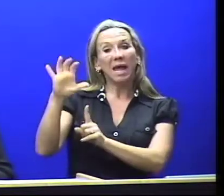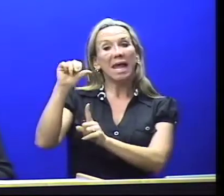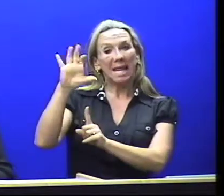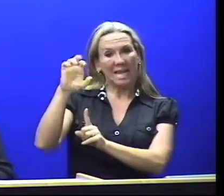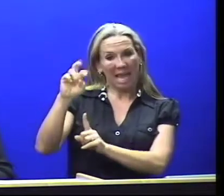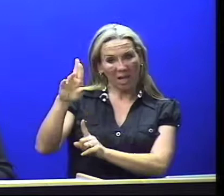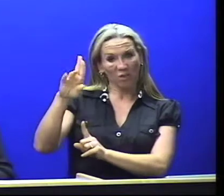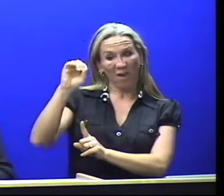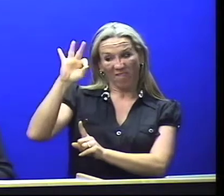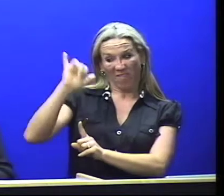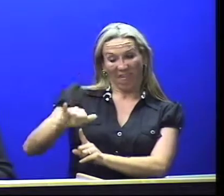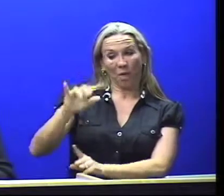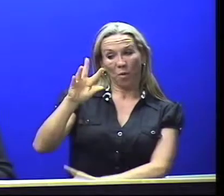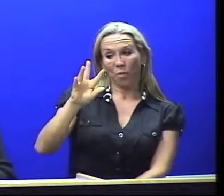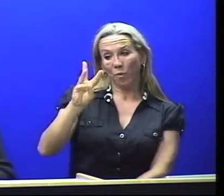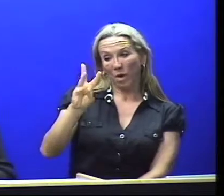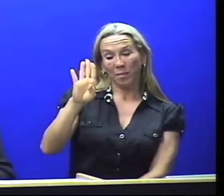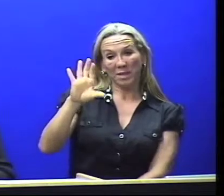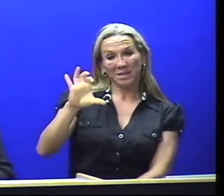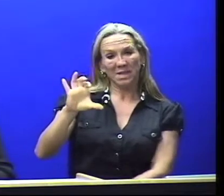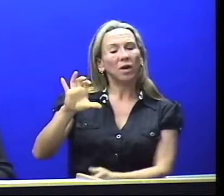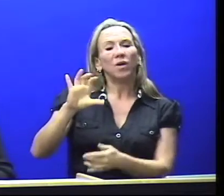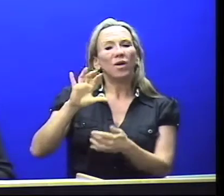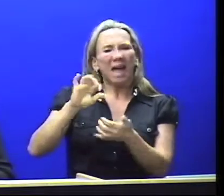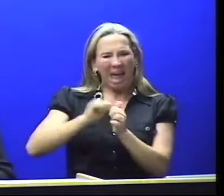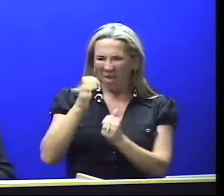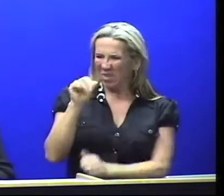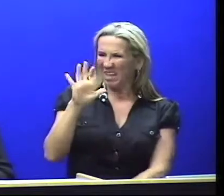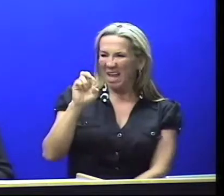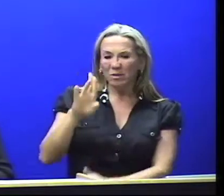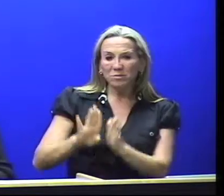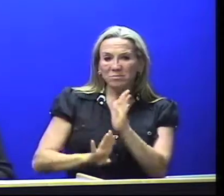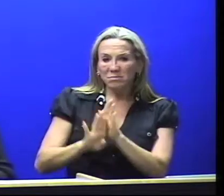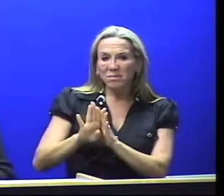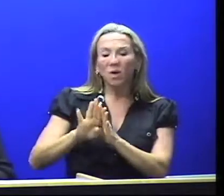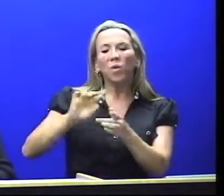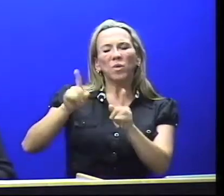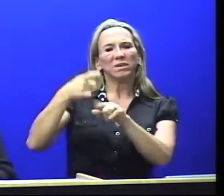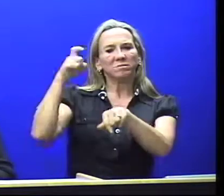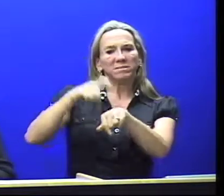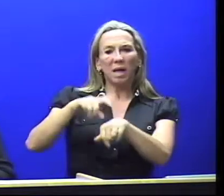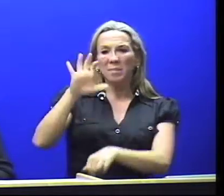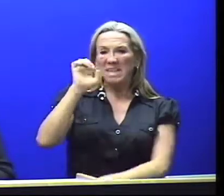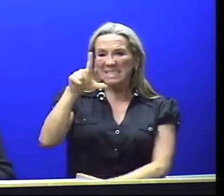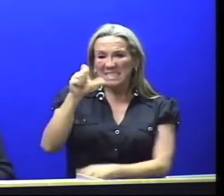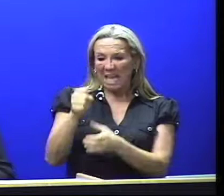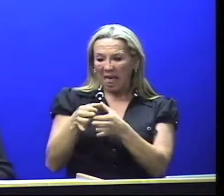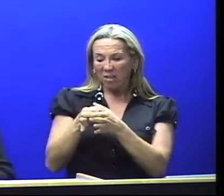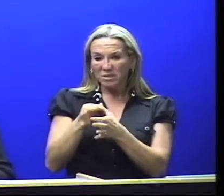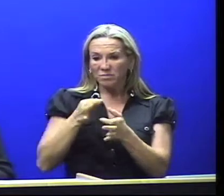develop when cells in your body become abnormal.